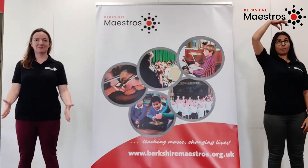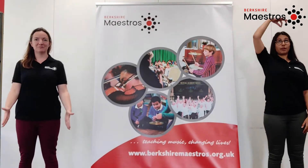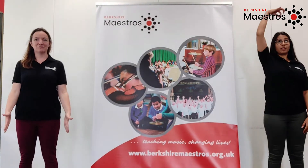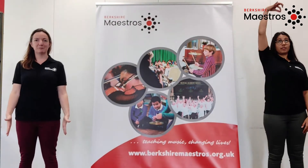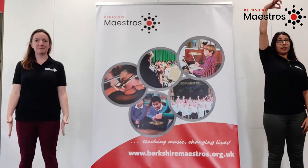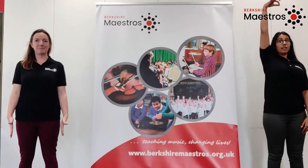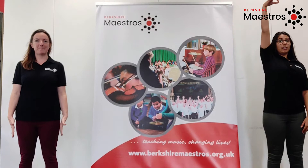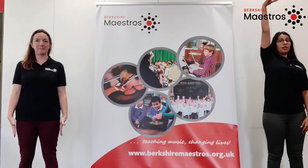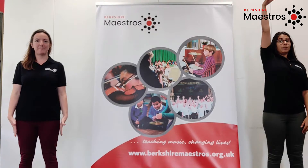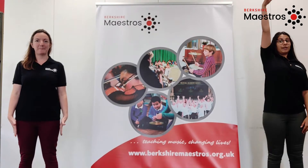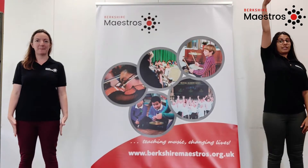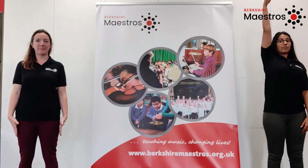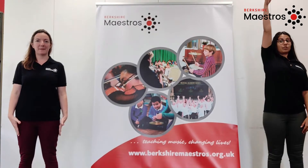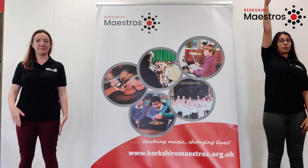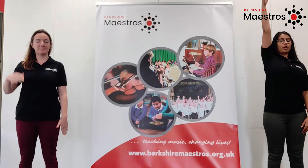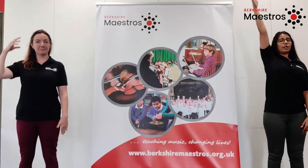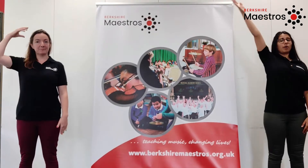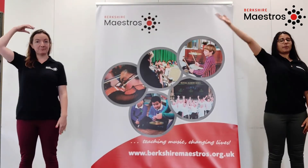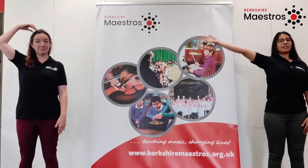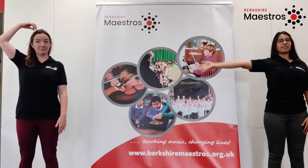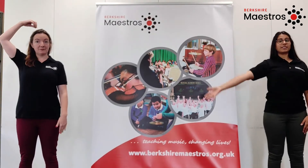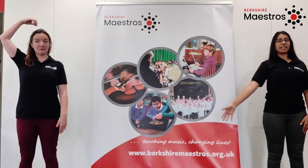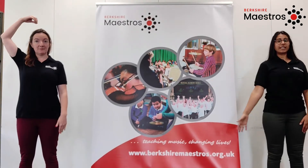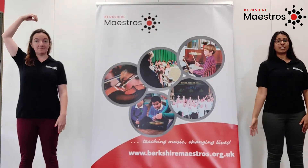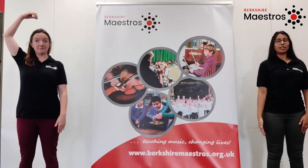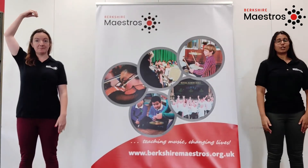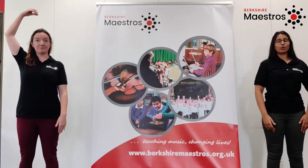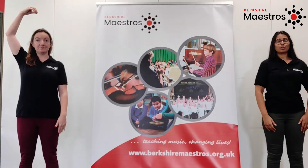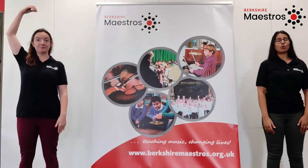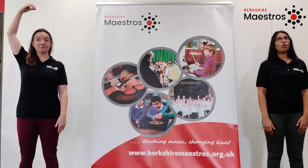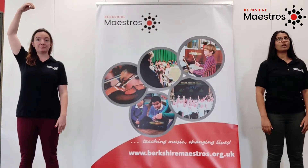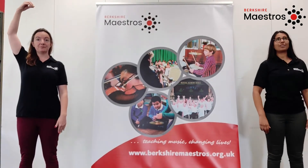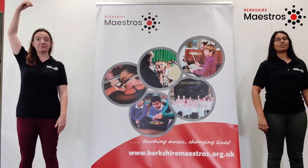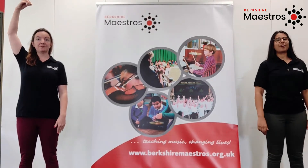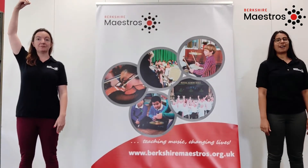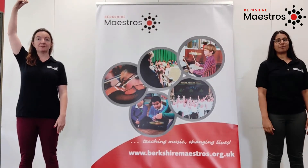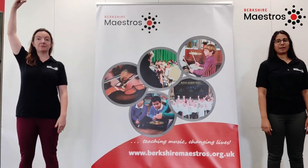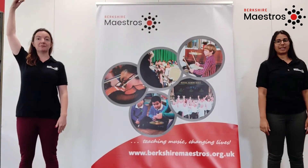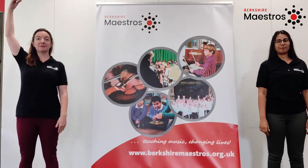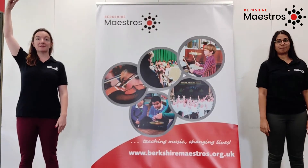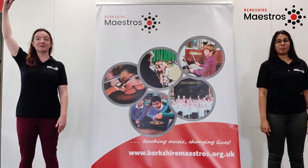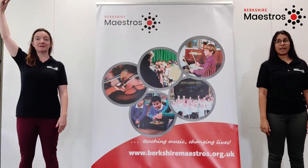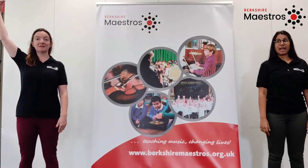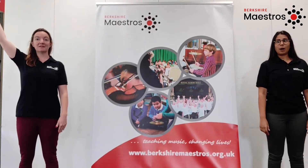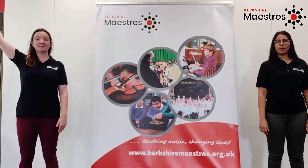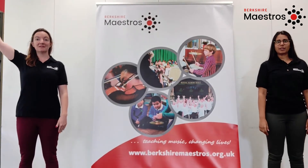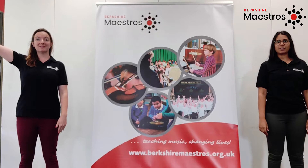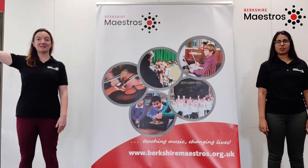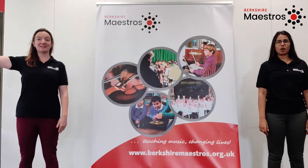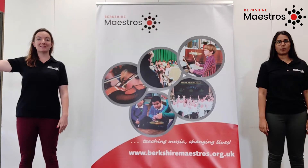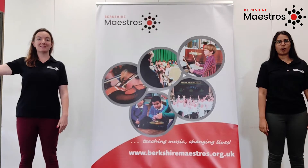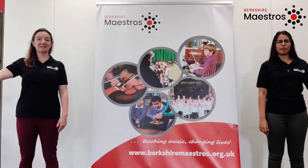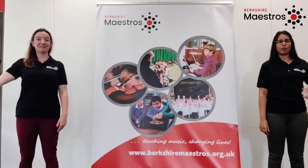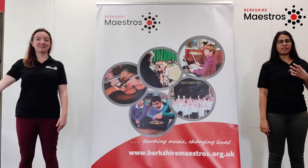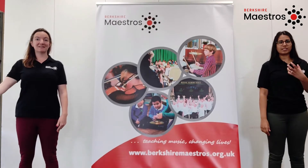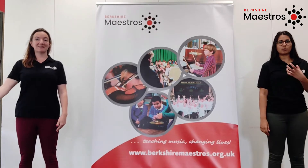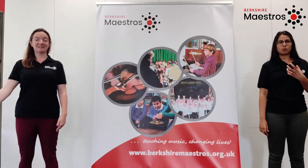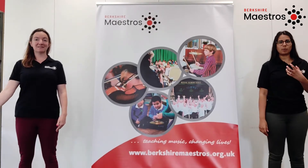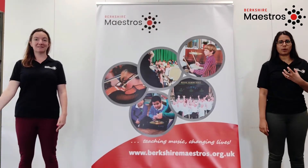Remember, piece of string pulling you up and into the ceiling. You're the tallest you've ever been. And we're going to start with our voices warm-up, where we